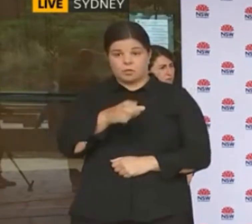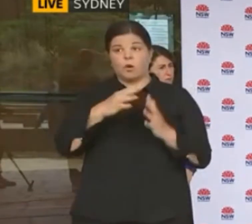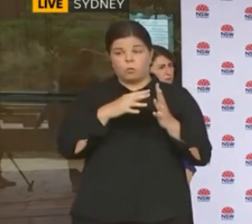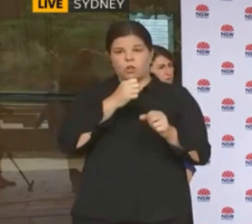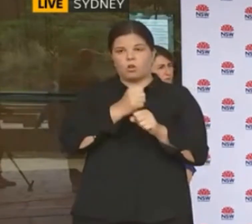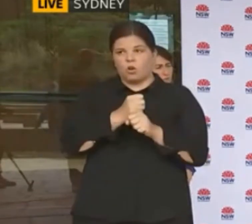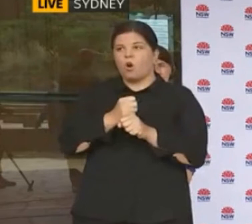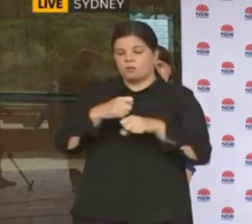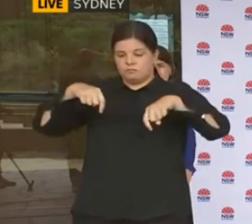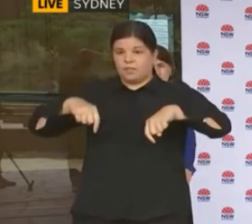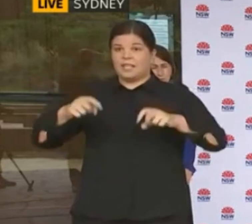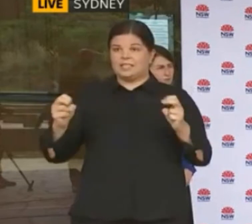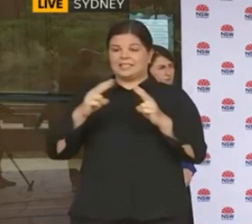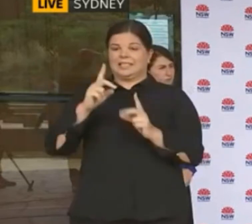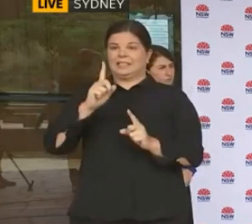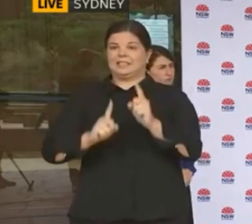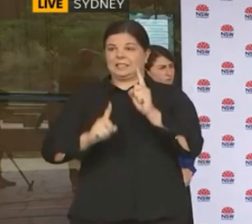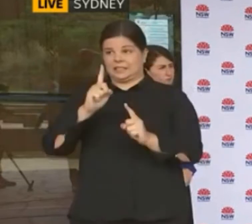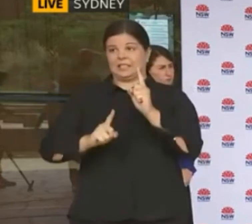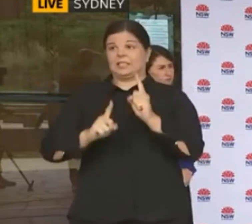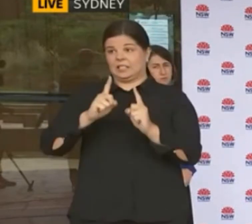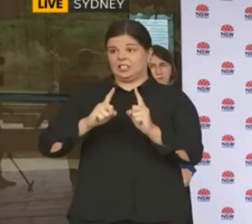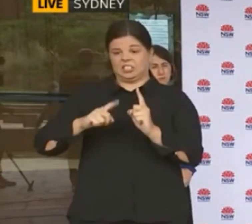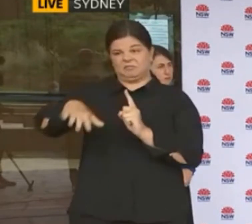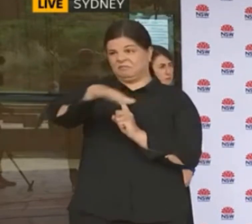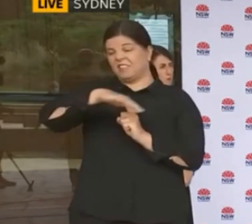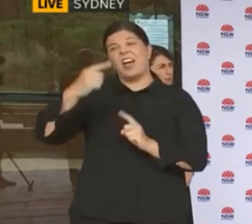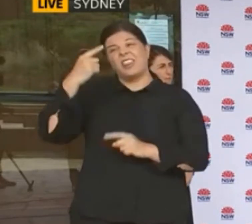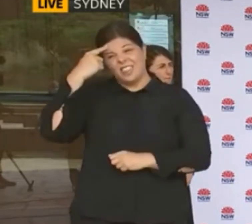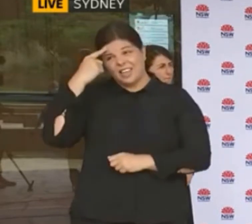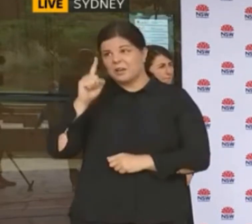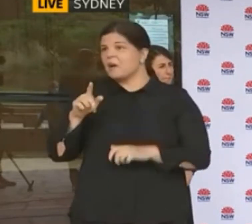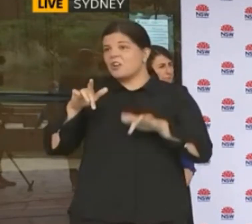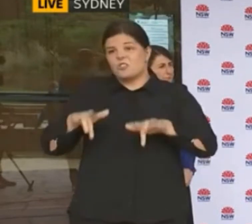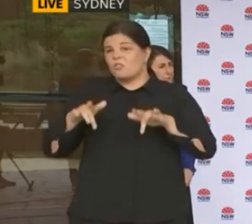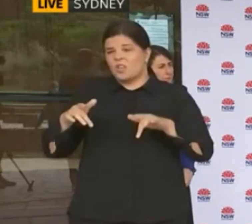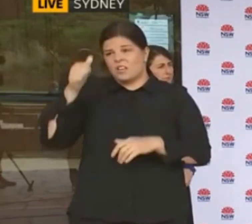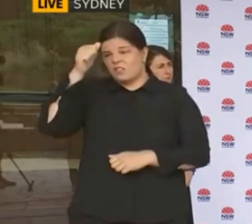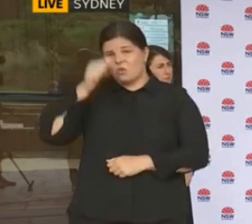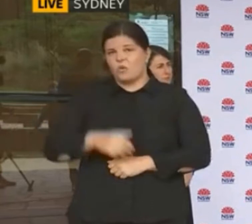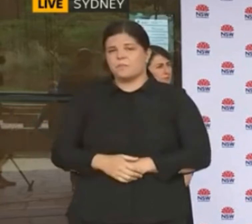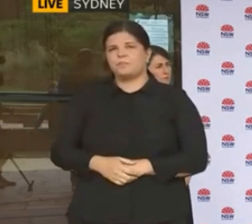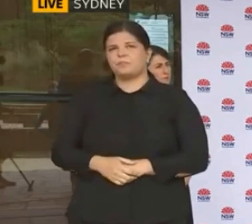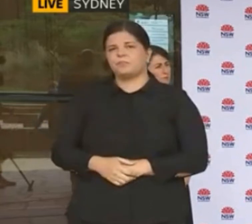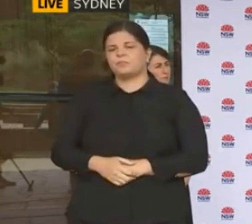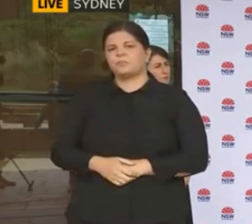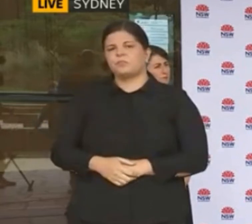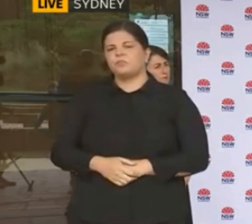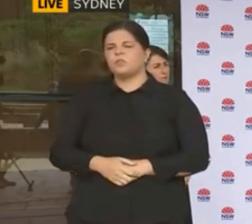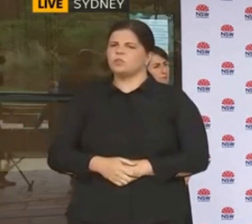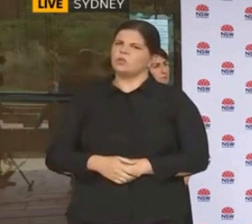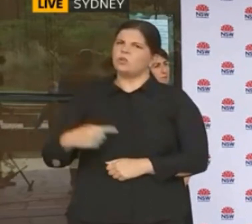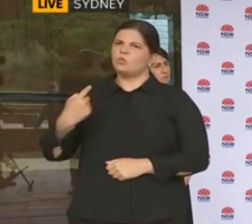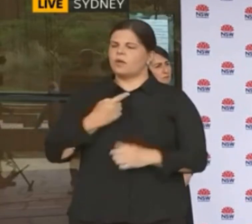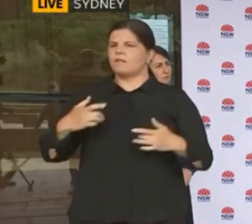in the central business district or the centre of the city, but again, it's premature. We thought it was